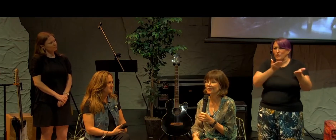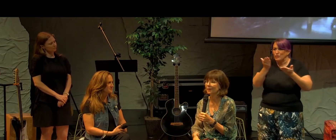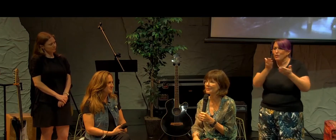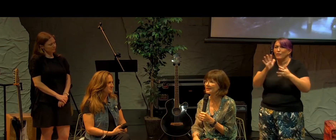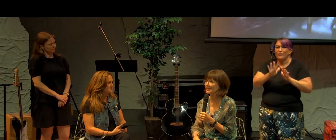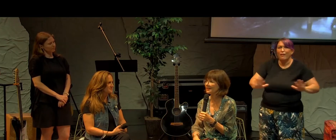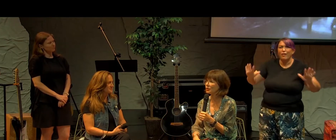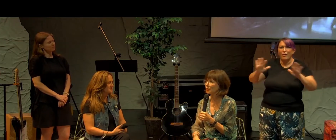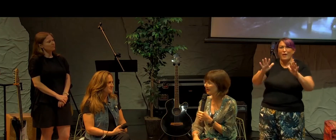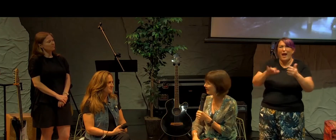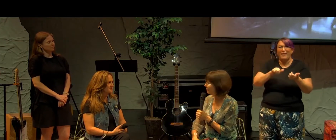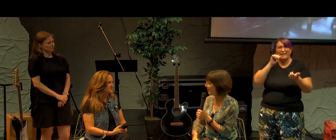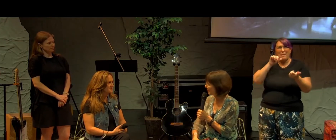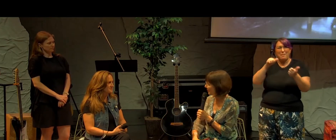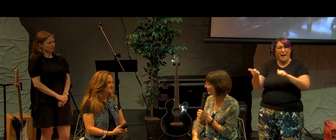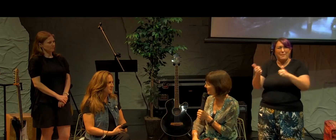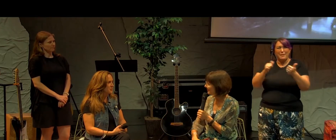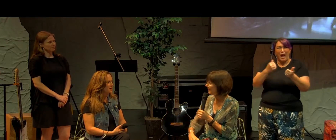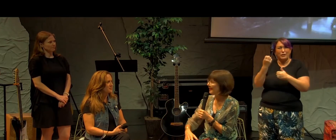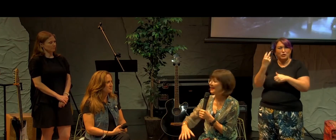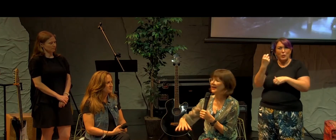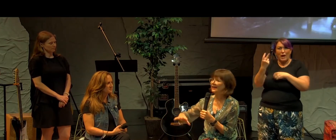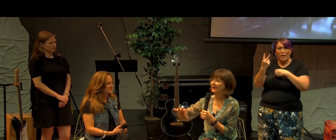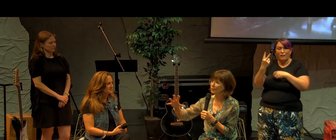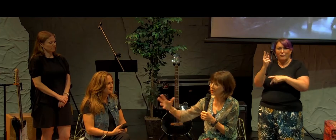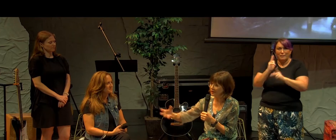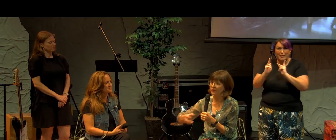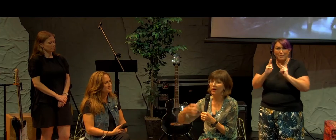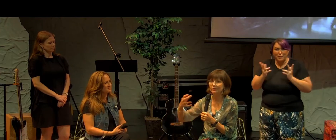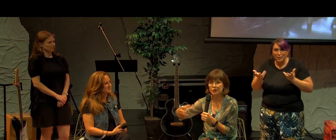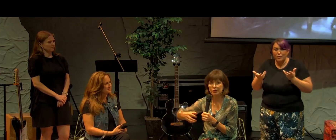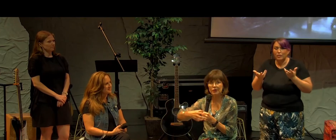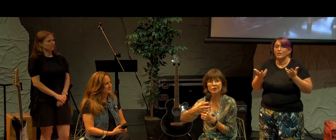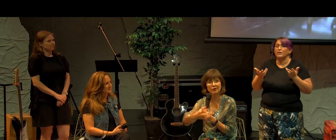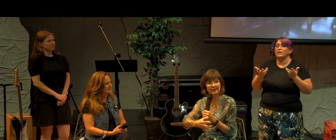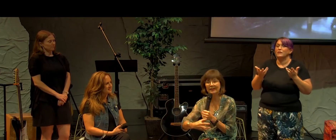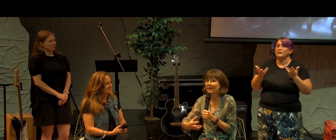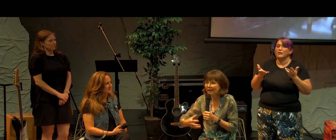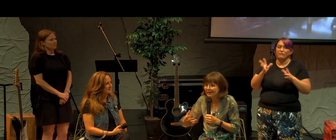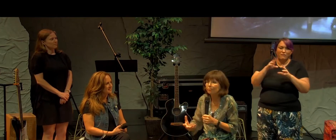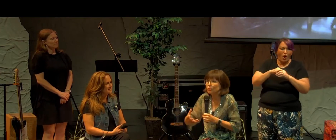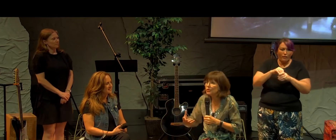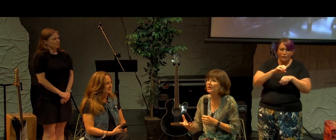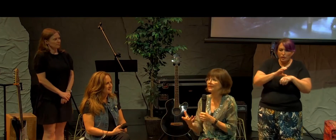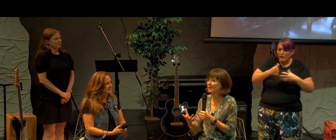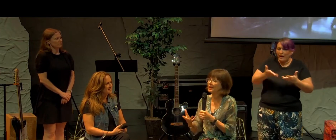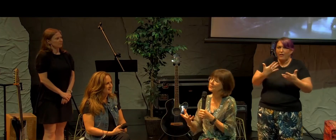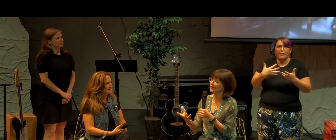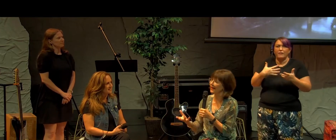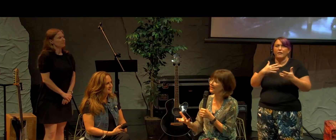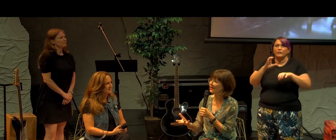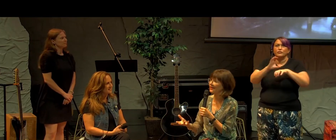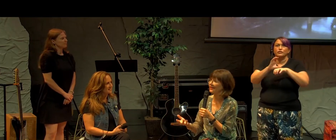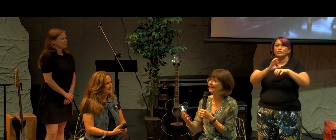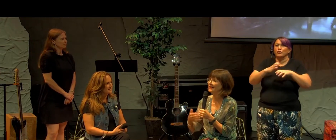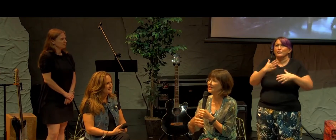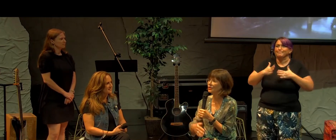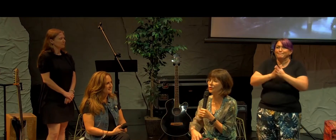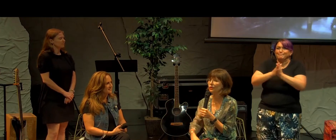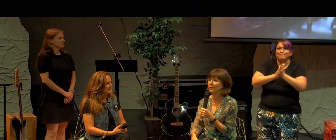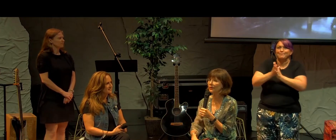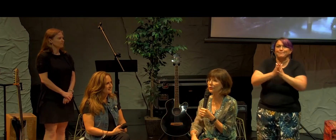you know, baptized, I think, 12 people and involved the church in it and kind of boosted everybody up. So now they're in